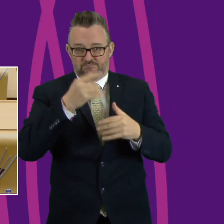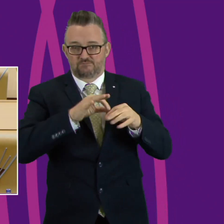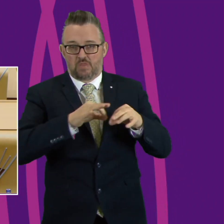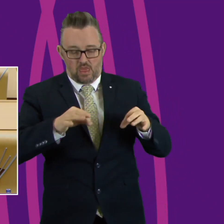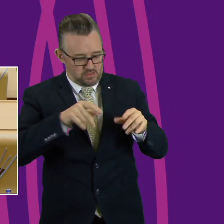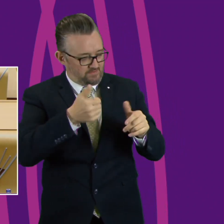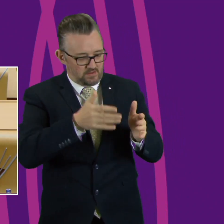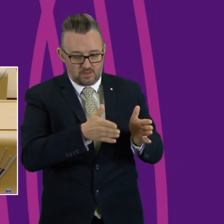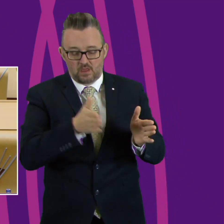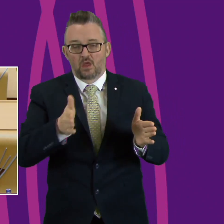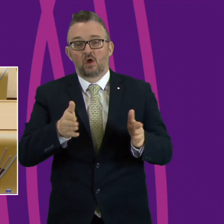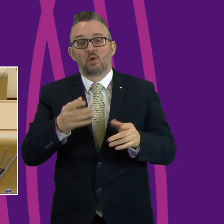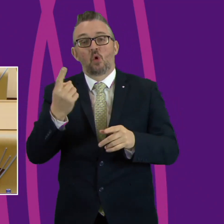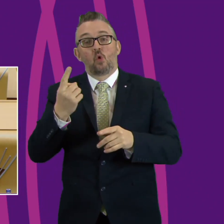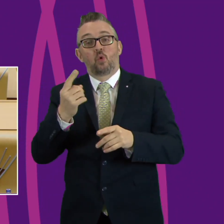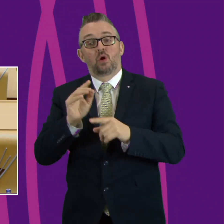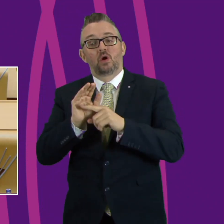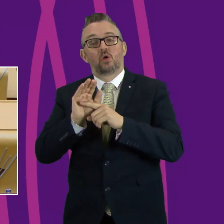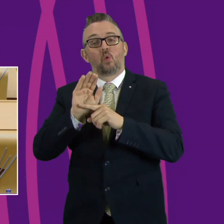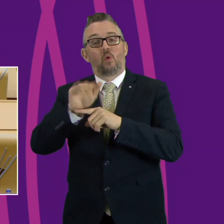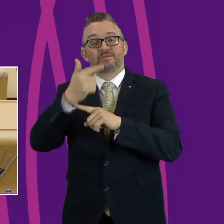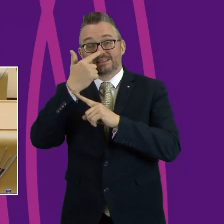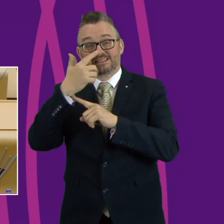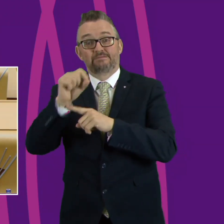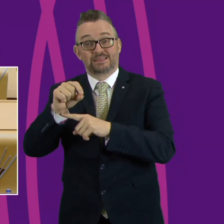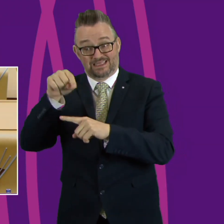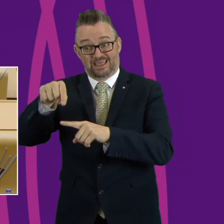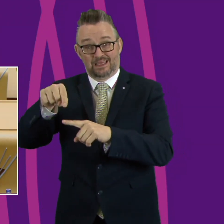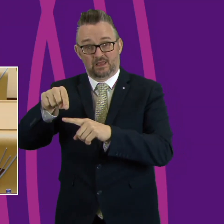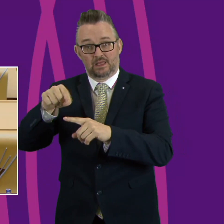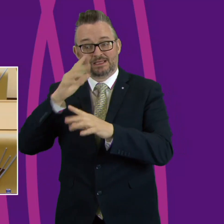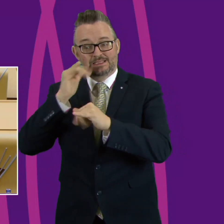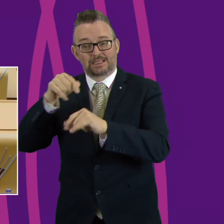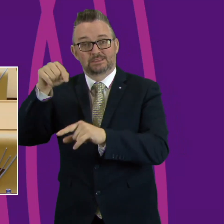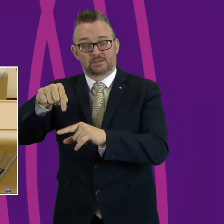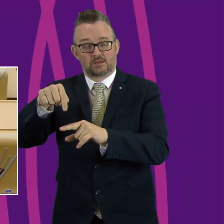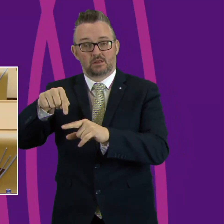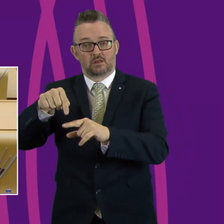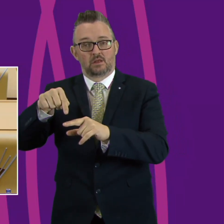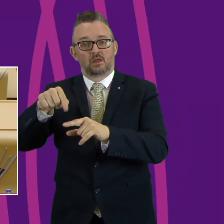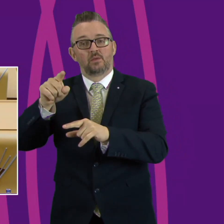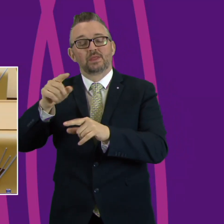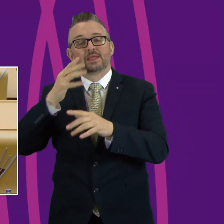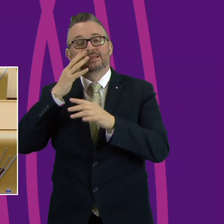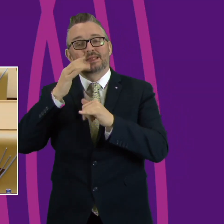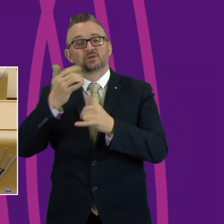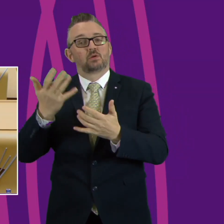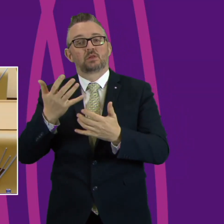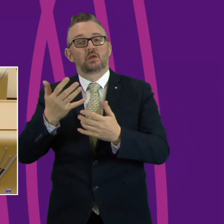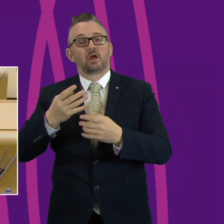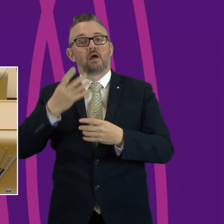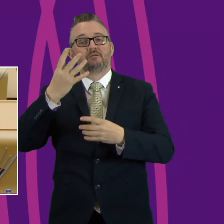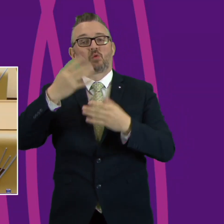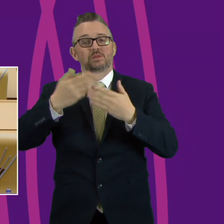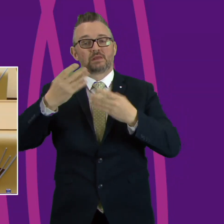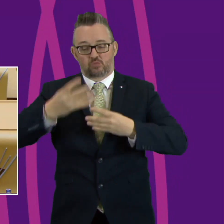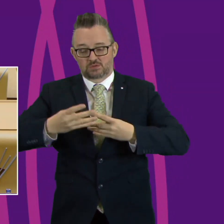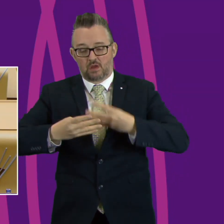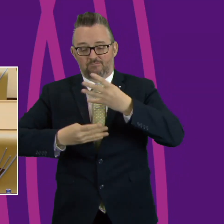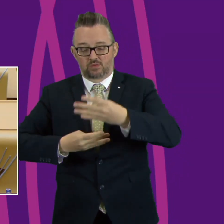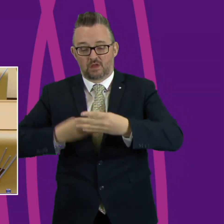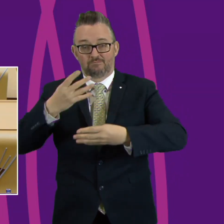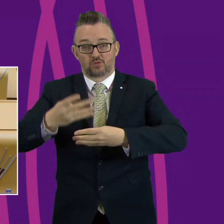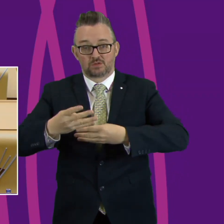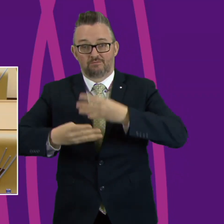hospital who are over 70 for whatever reason, what we need to recognise is that the testing happens every 4 days for as long as they